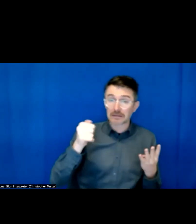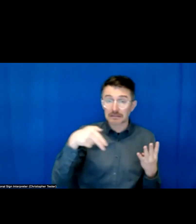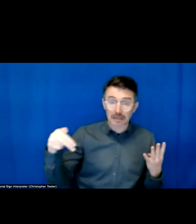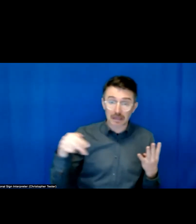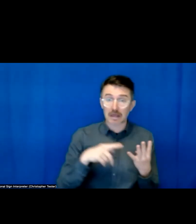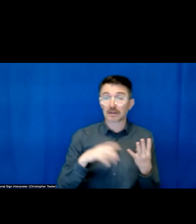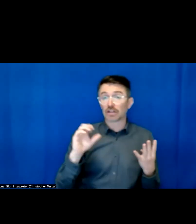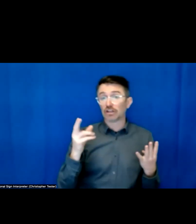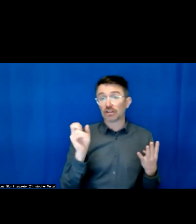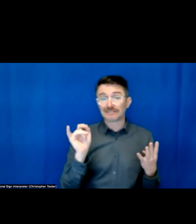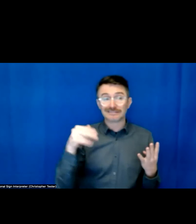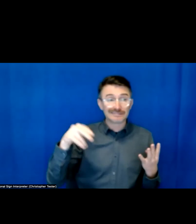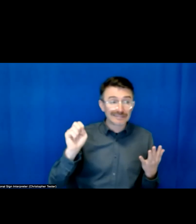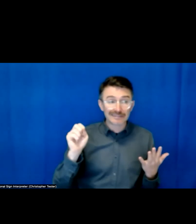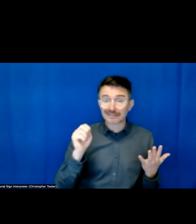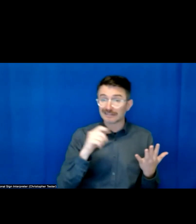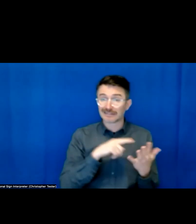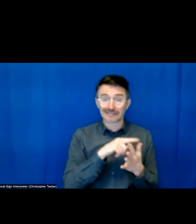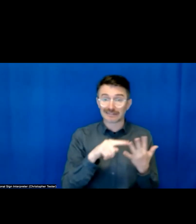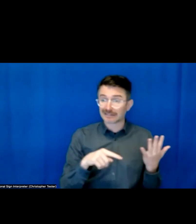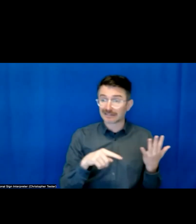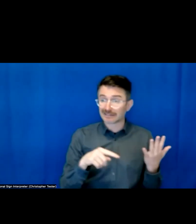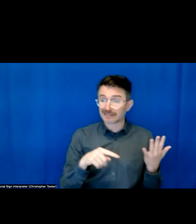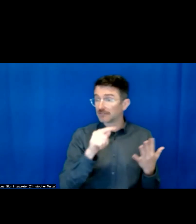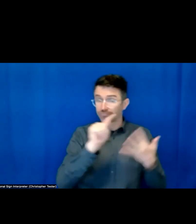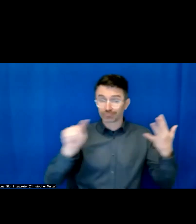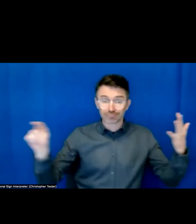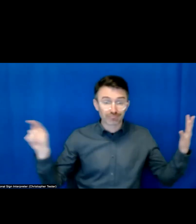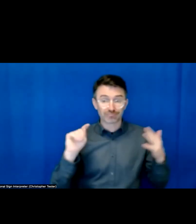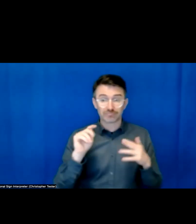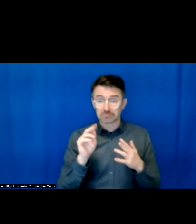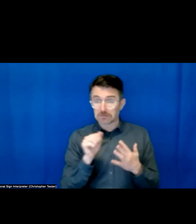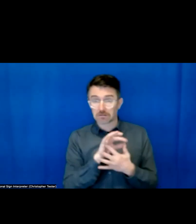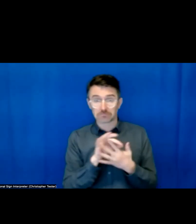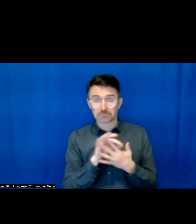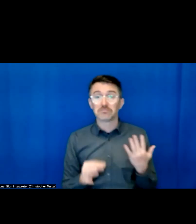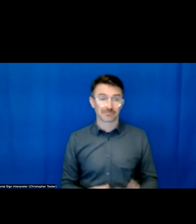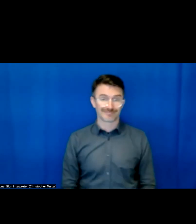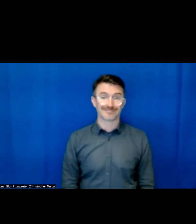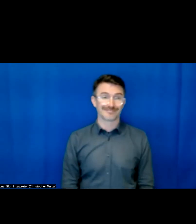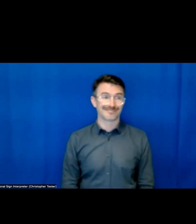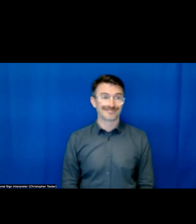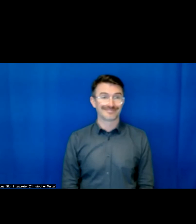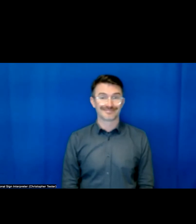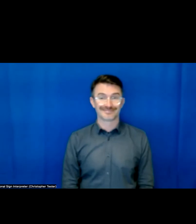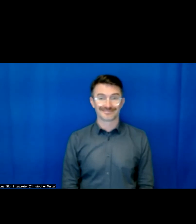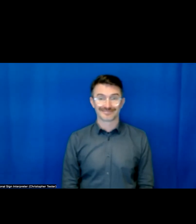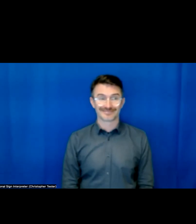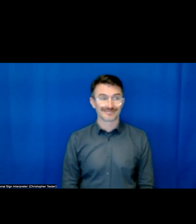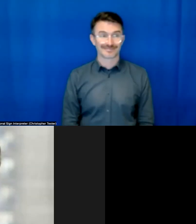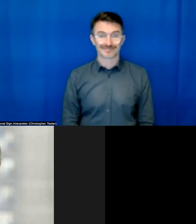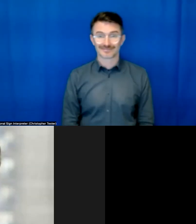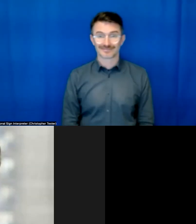I would, maybe I will, if I may, allow. Yes,